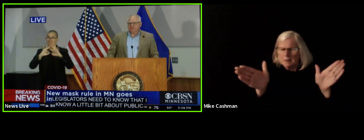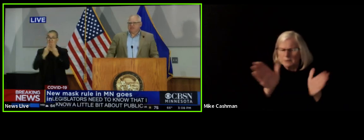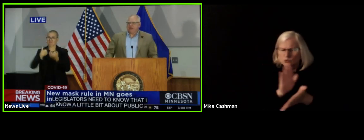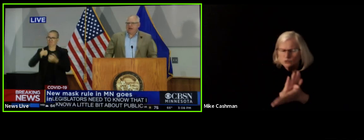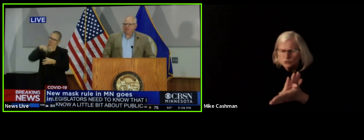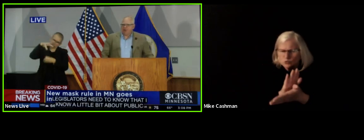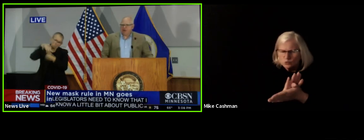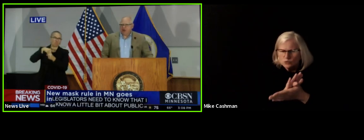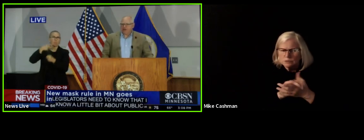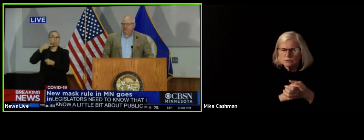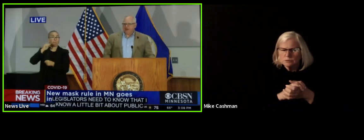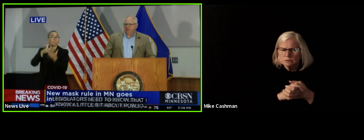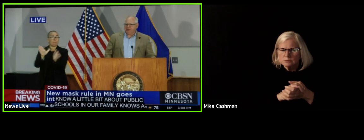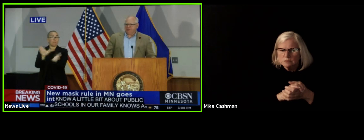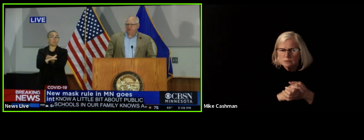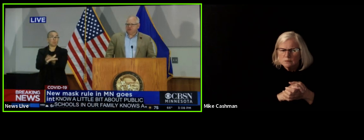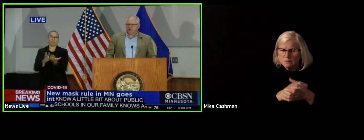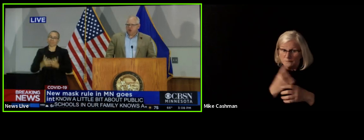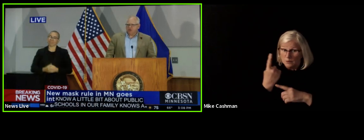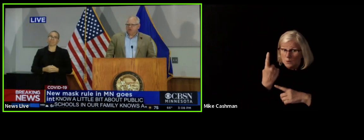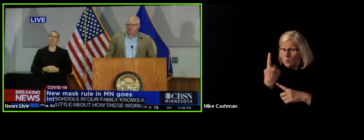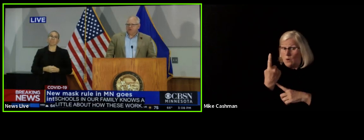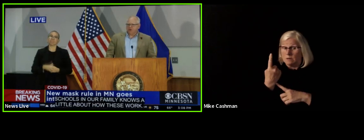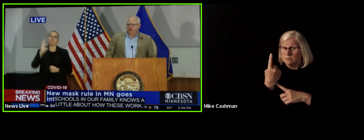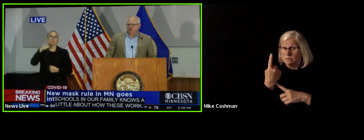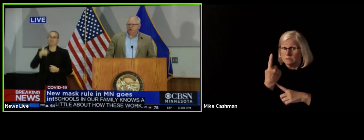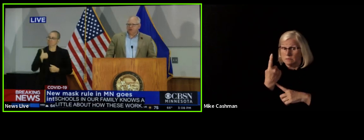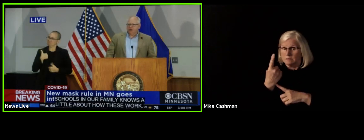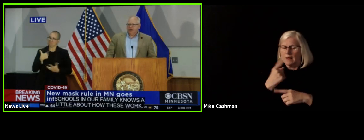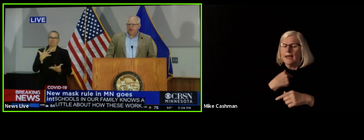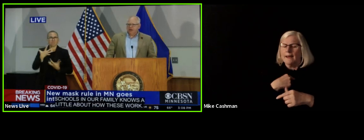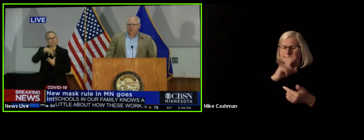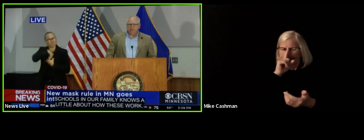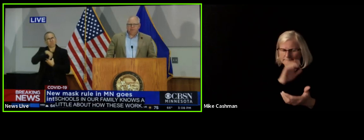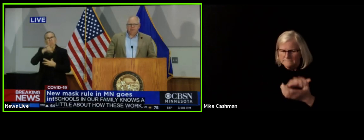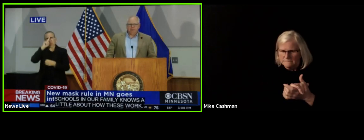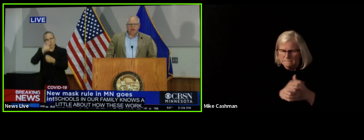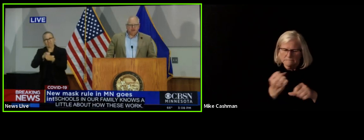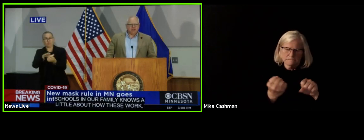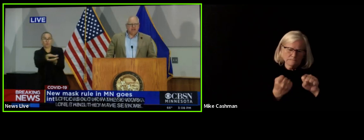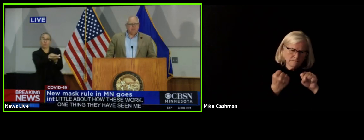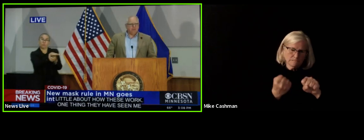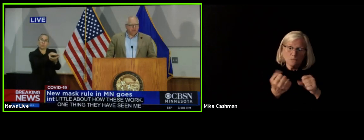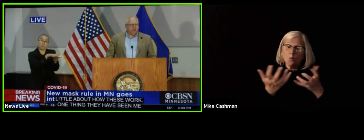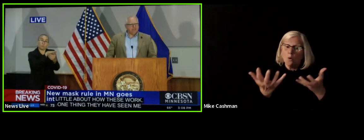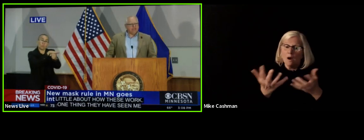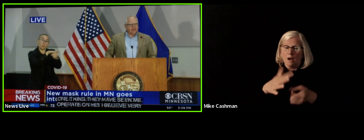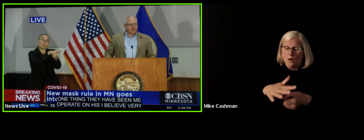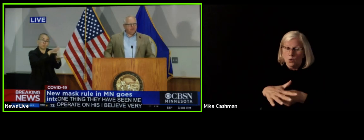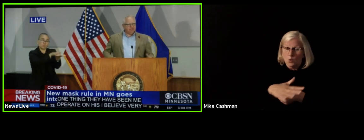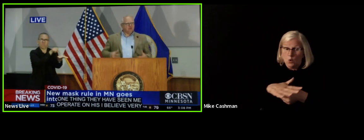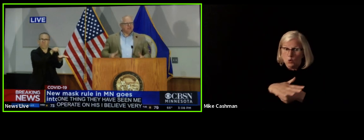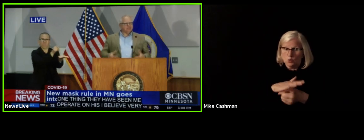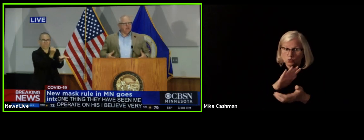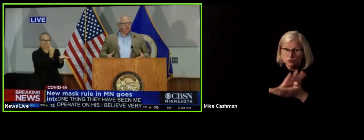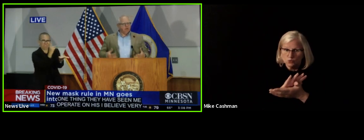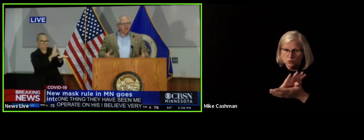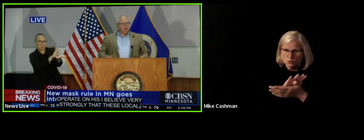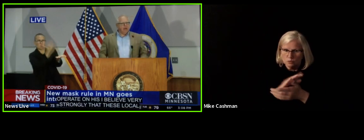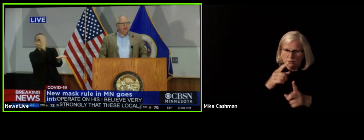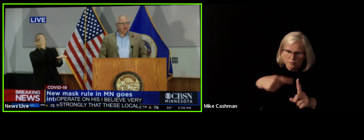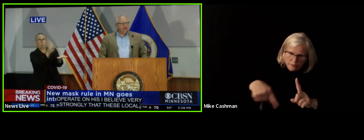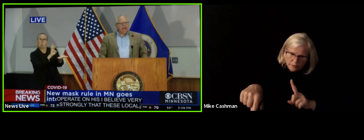seen me operate on is I believe very strongly that these local schools understand their buildings and their districts